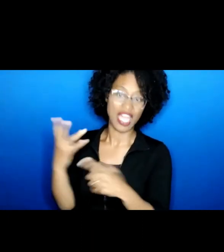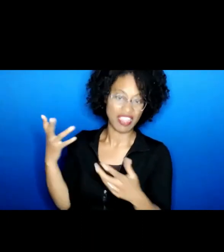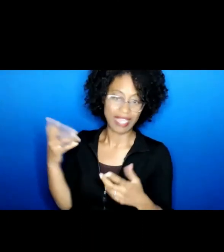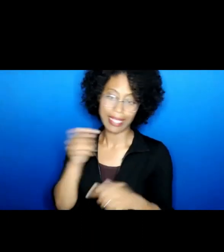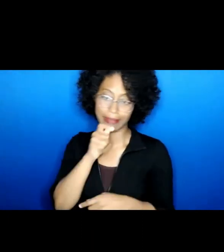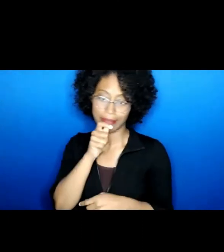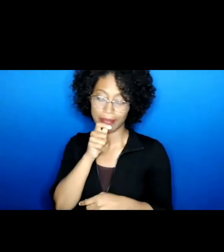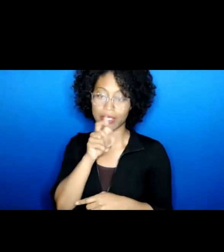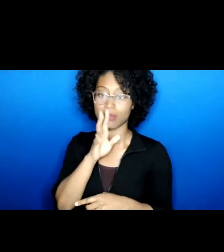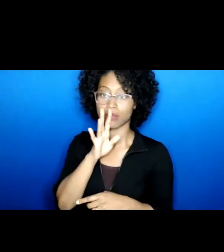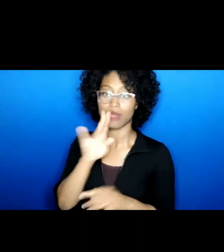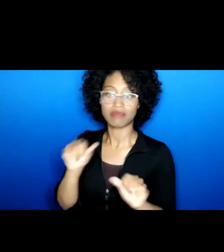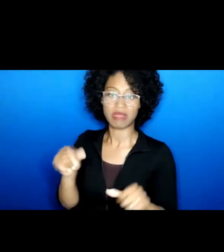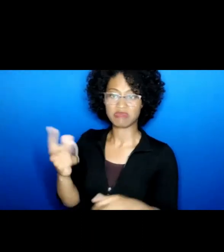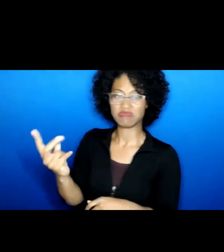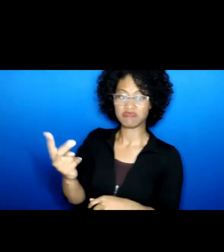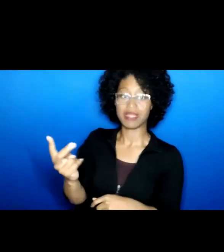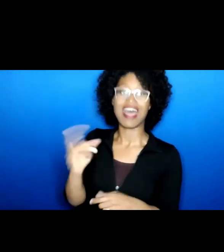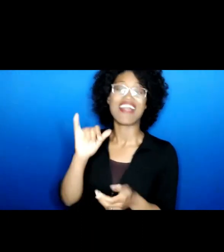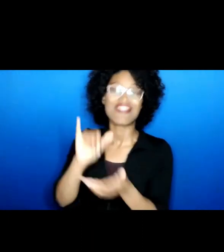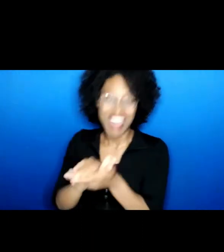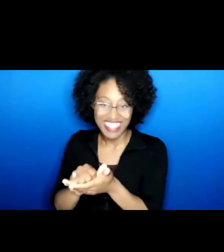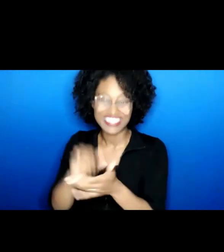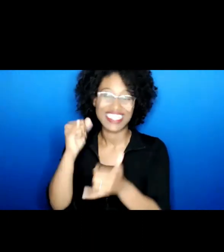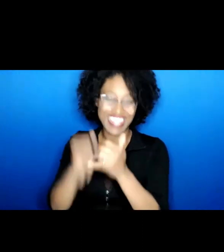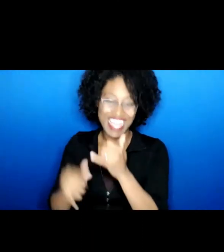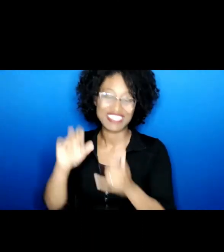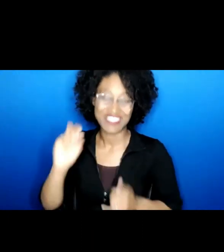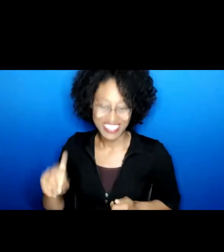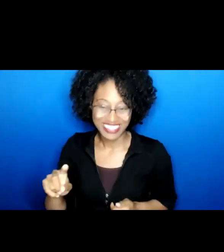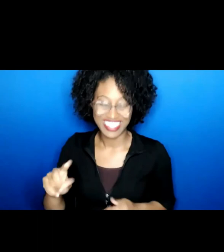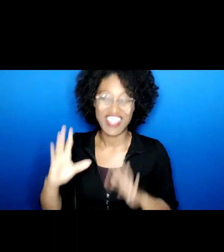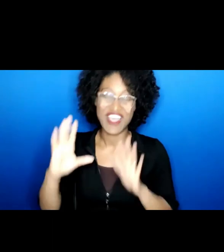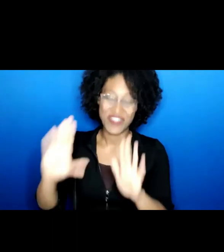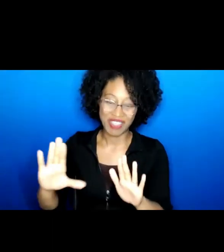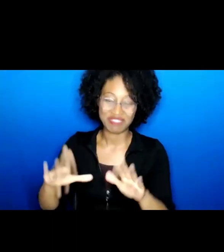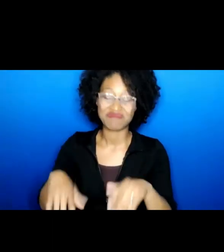So that'll be the last question. That I think we